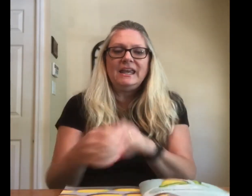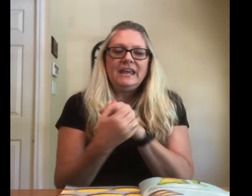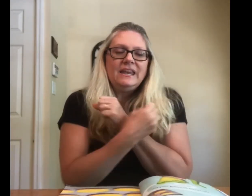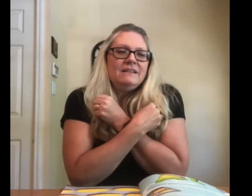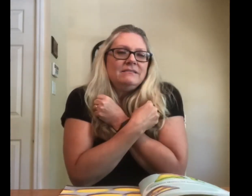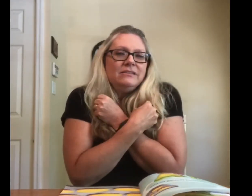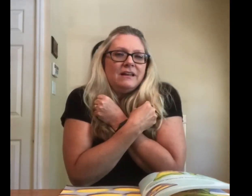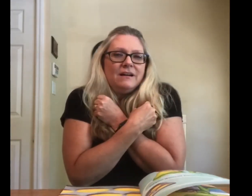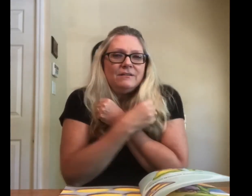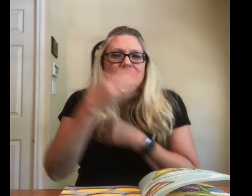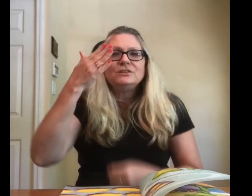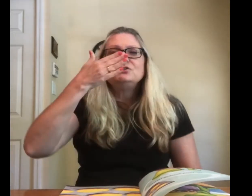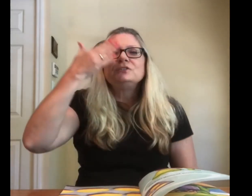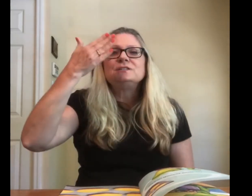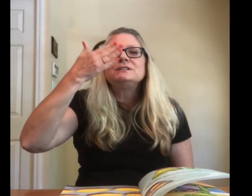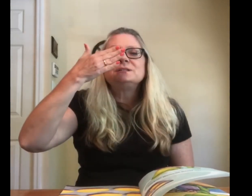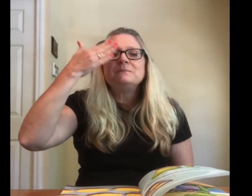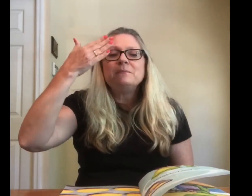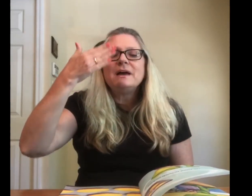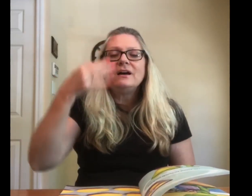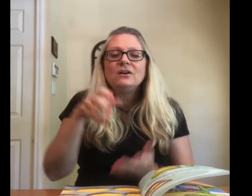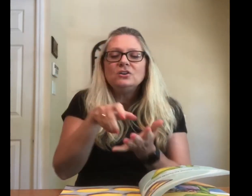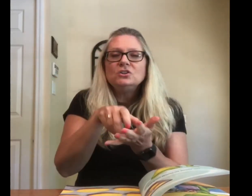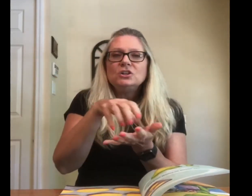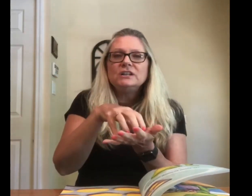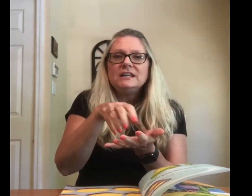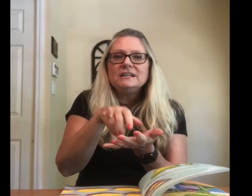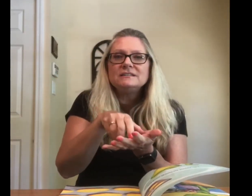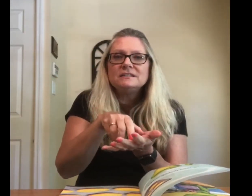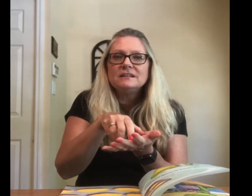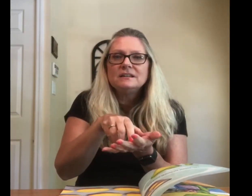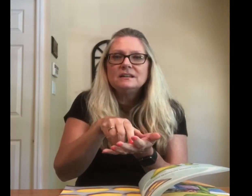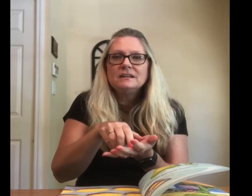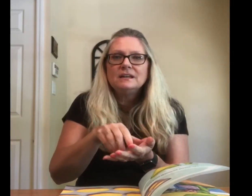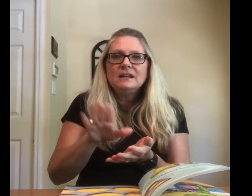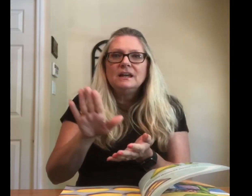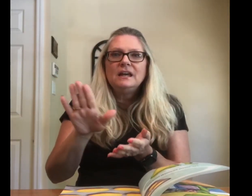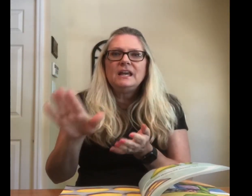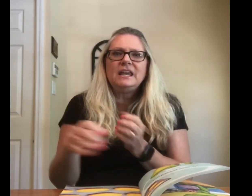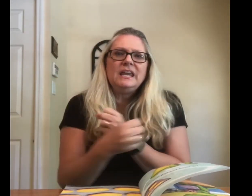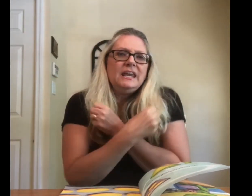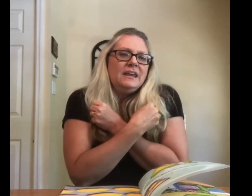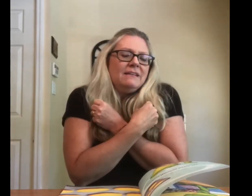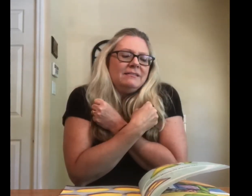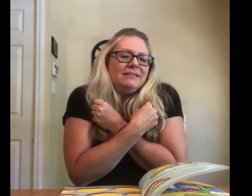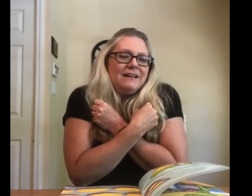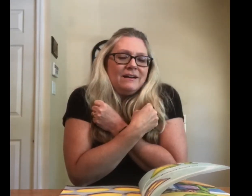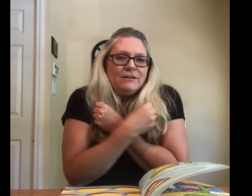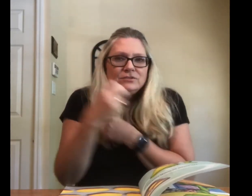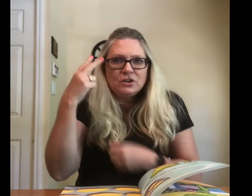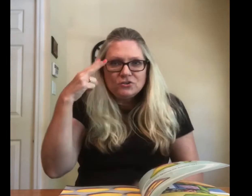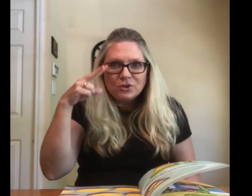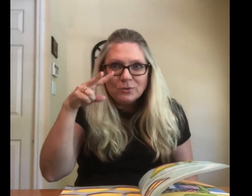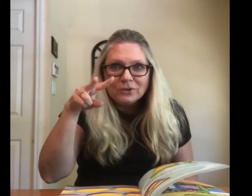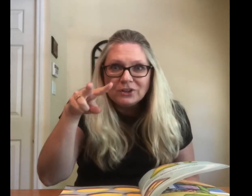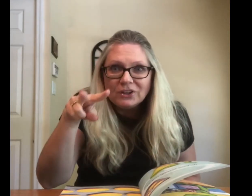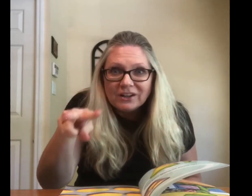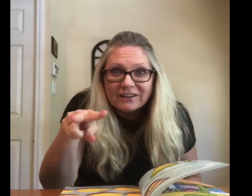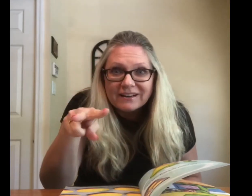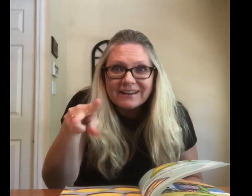He loved to smell cookies. He loved to look